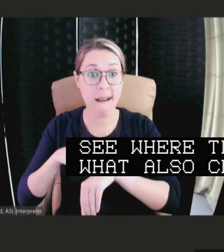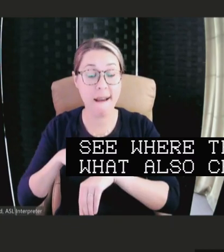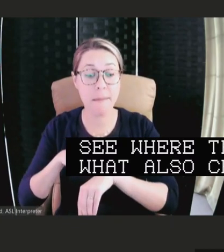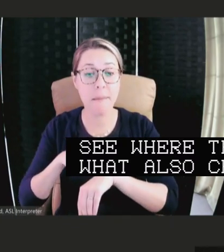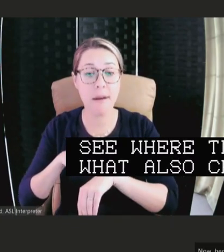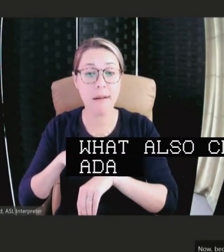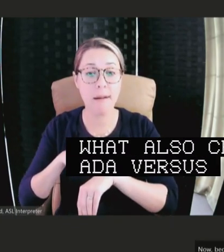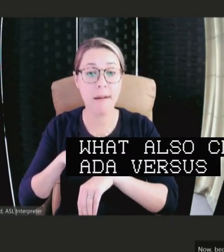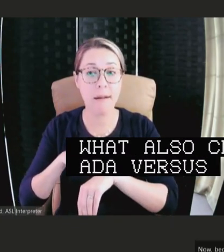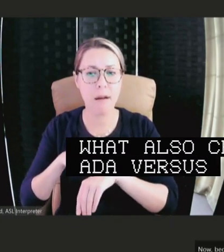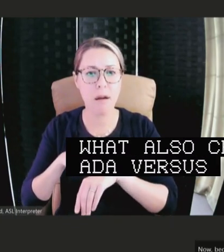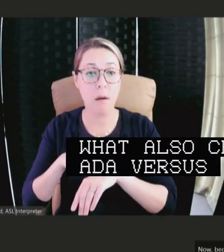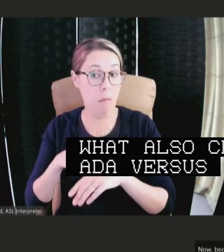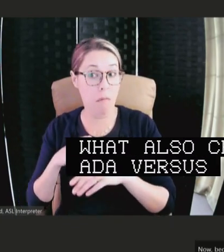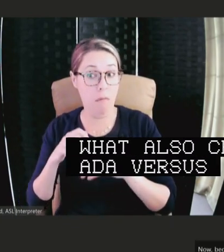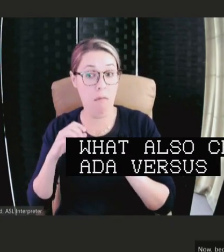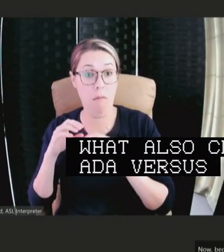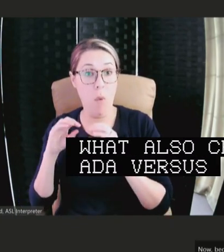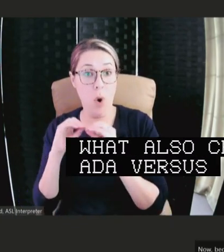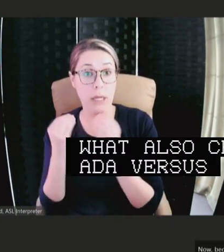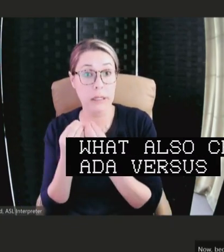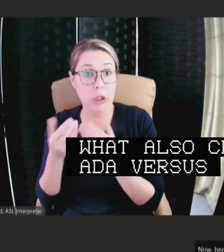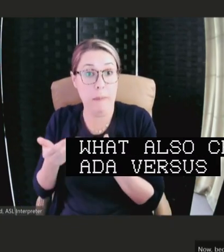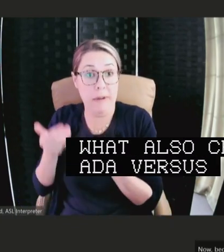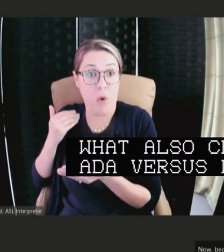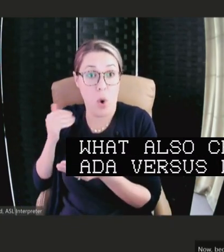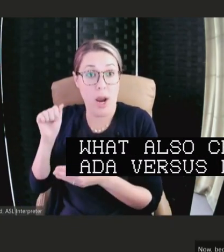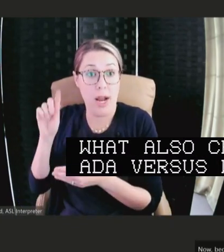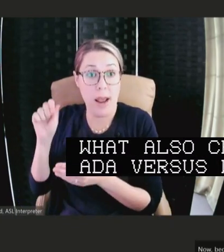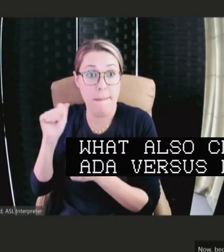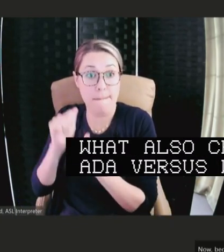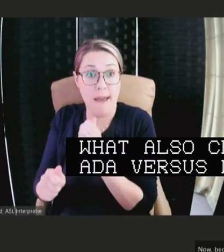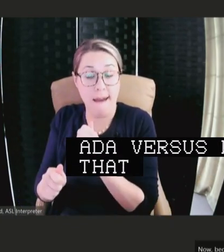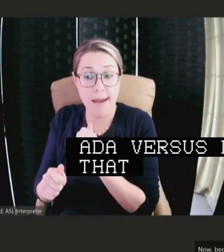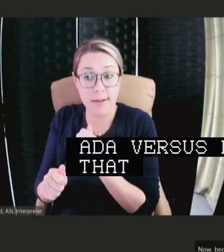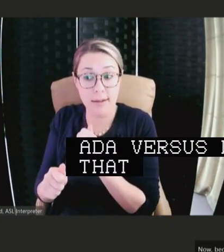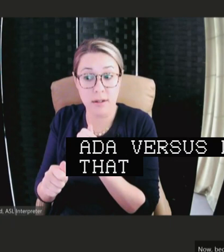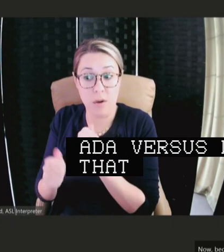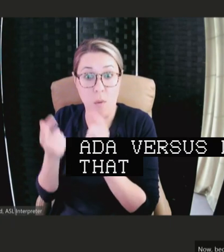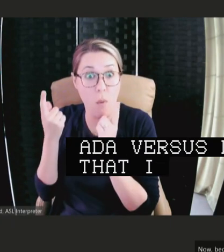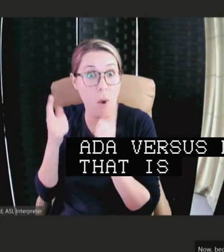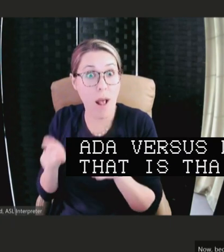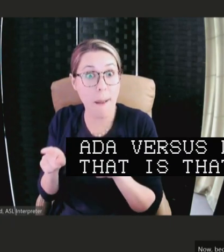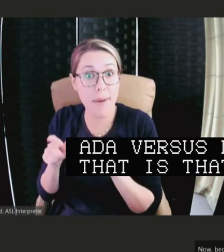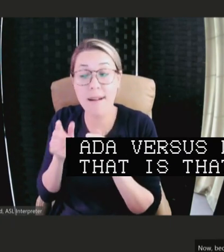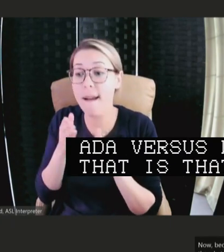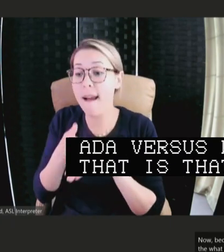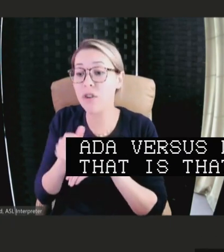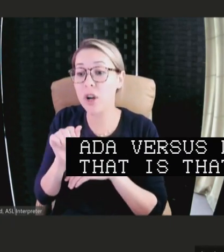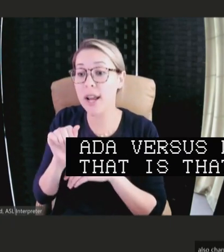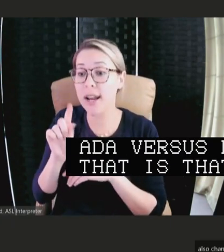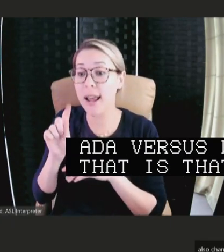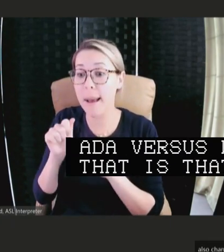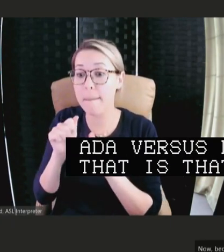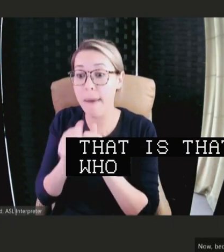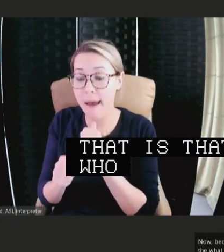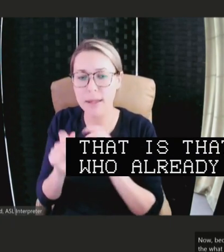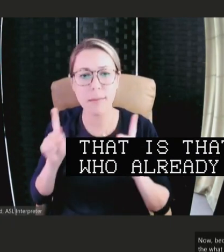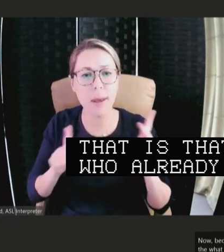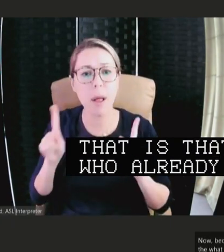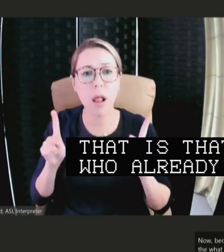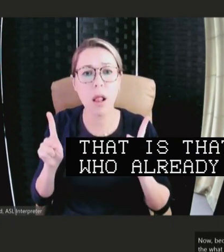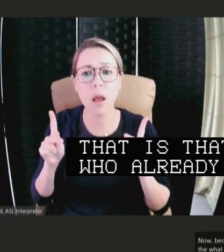that what existed prior to that is that that allowed people who already had disabilities